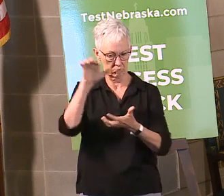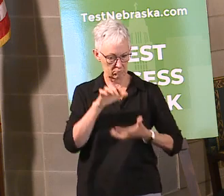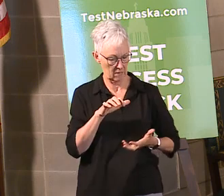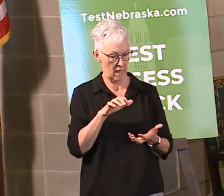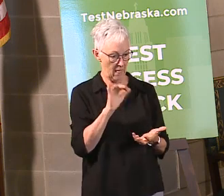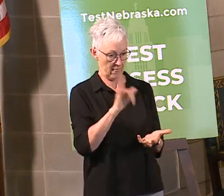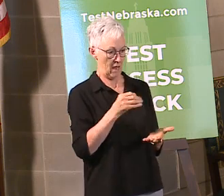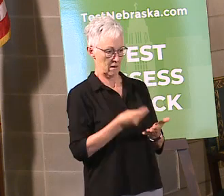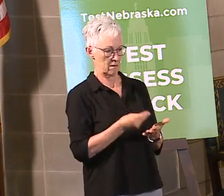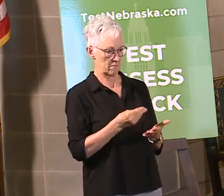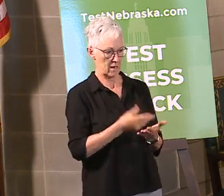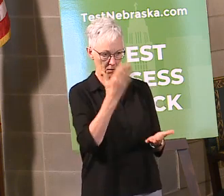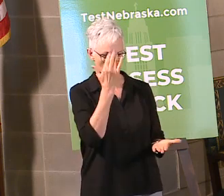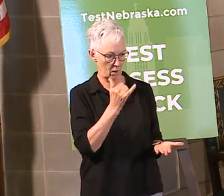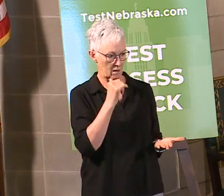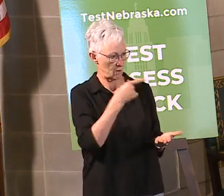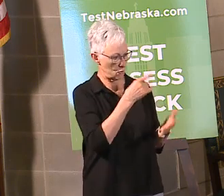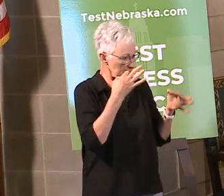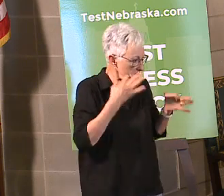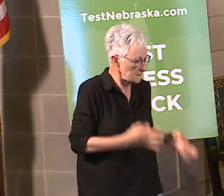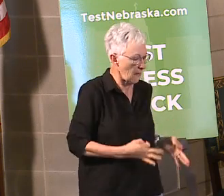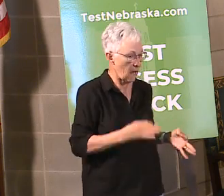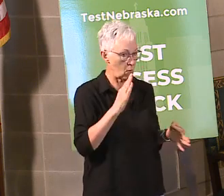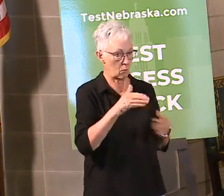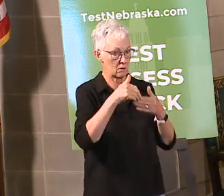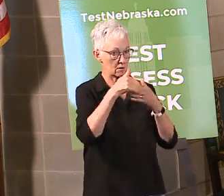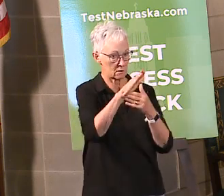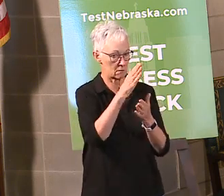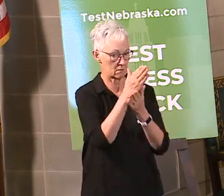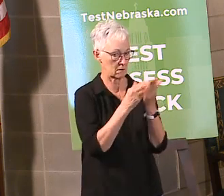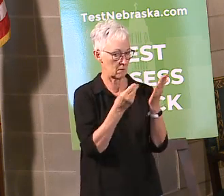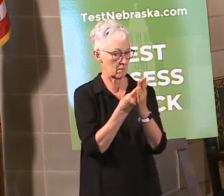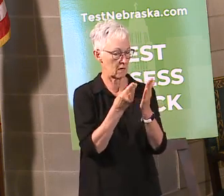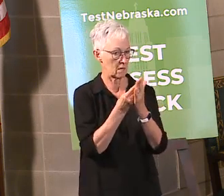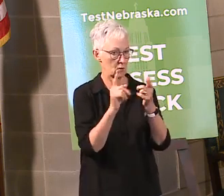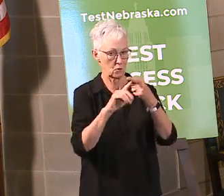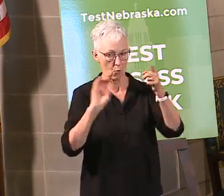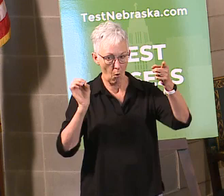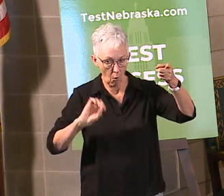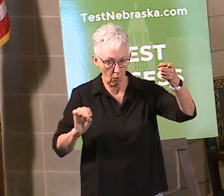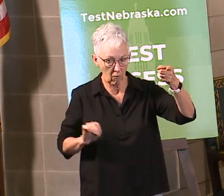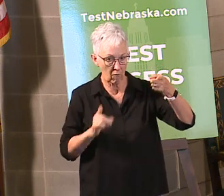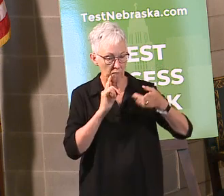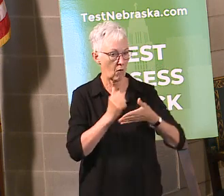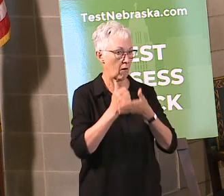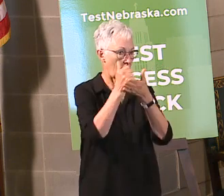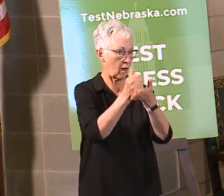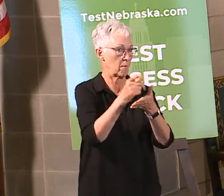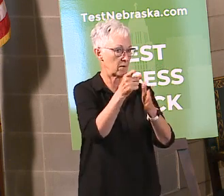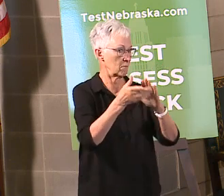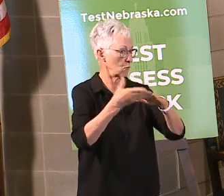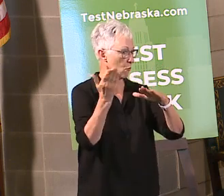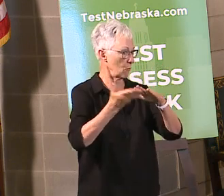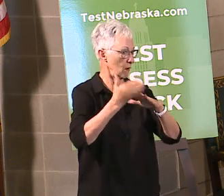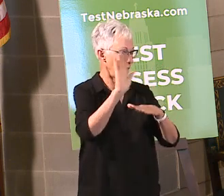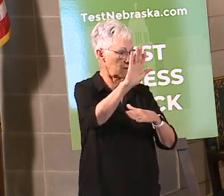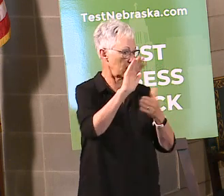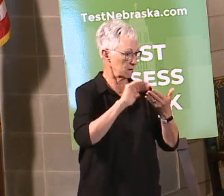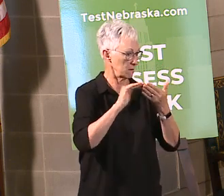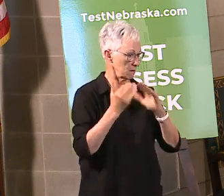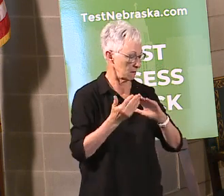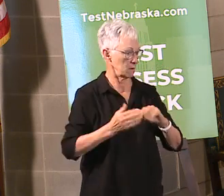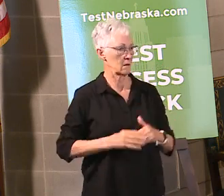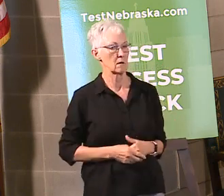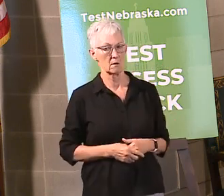know soon if they're going to get any help. So we, again, this is the CARES Act money that Congress appropriated. We are working